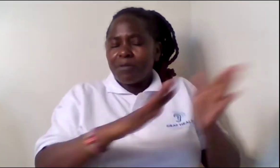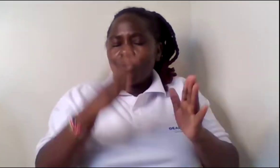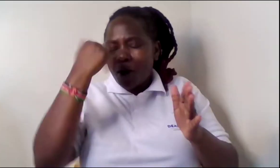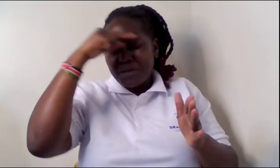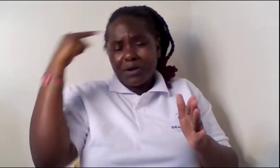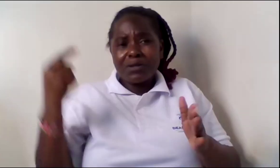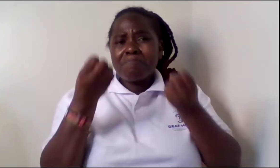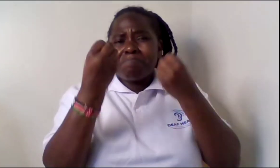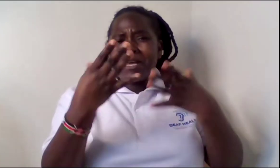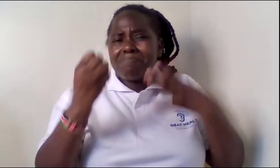are